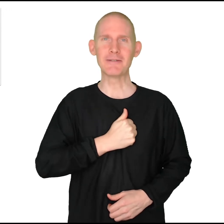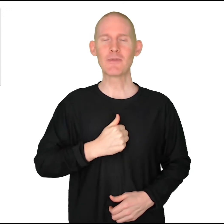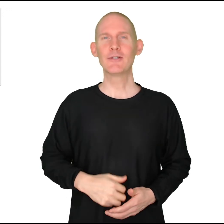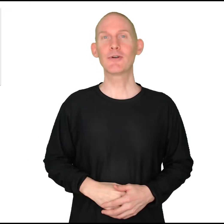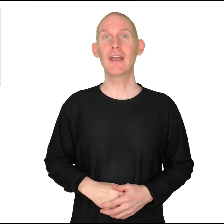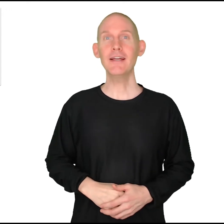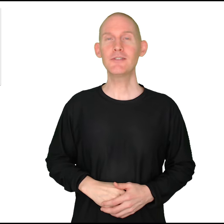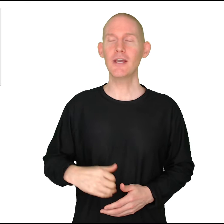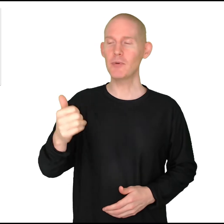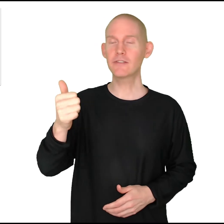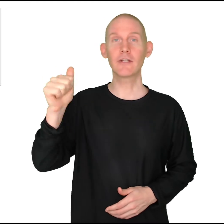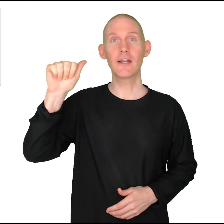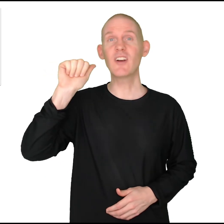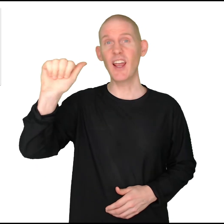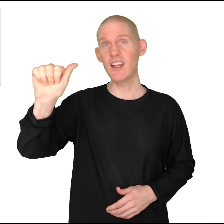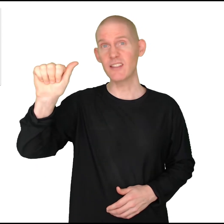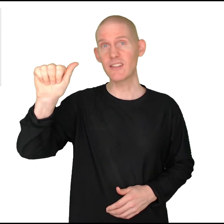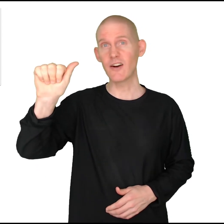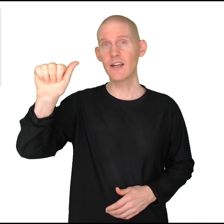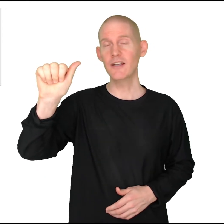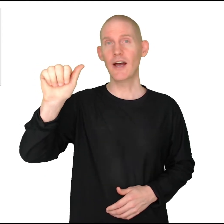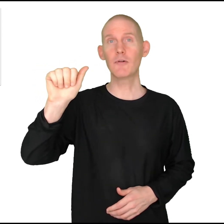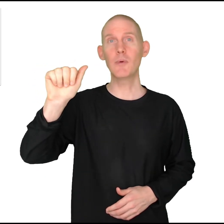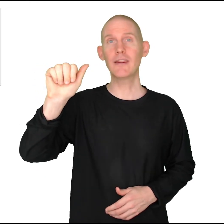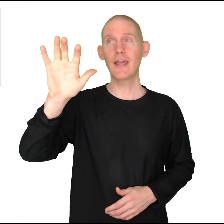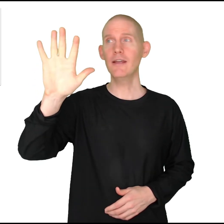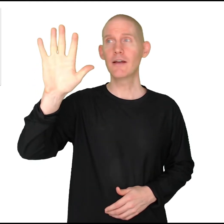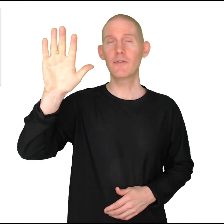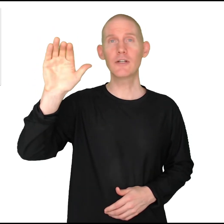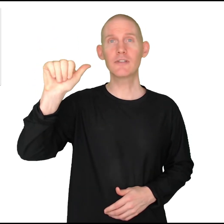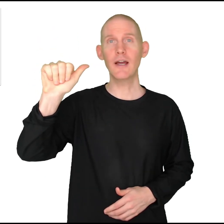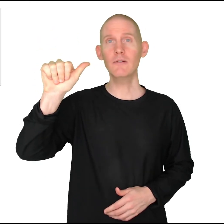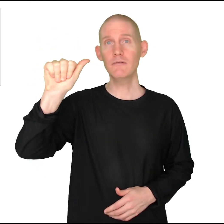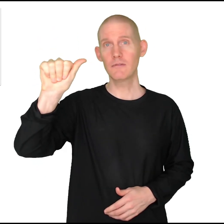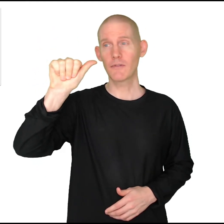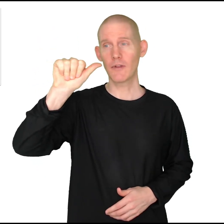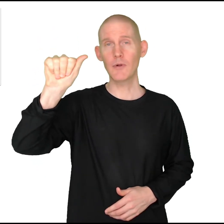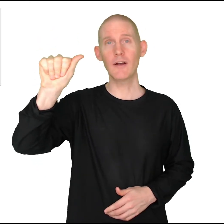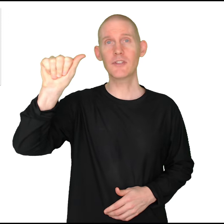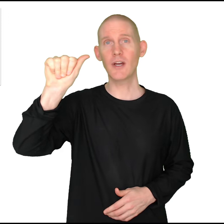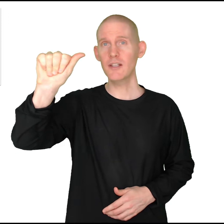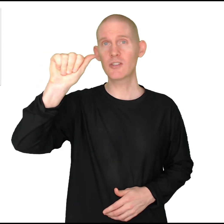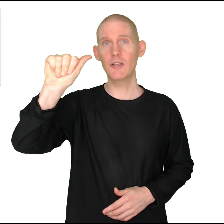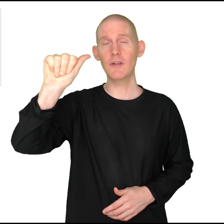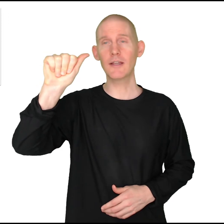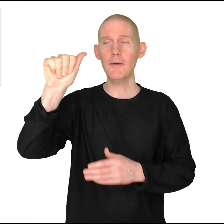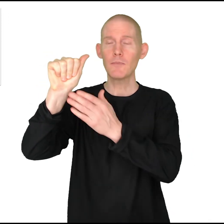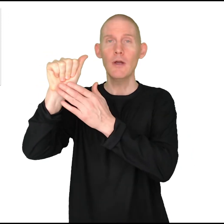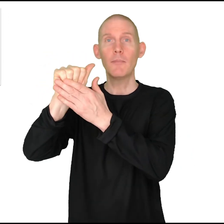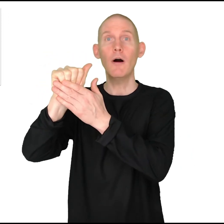So the hand shape is the letter A, all right? How do we make the A? Fingers down, thumb along the side, just leave it like that. Palm